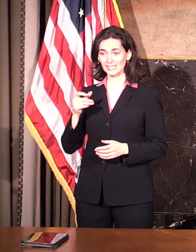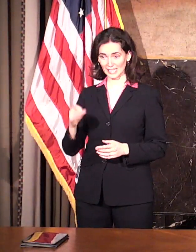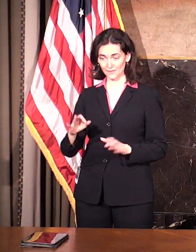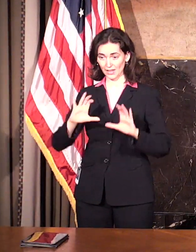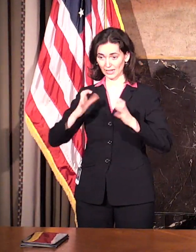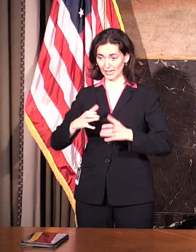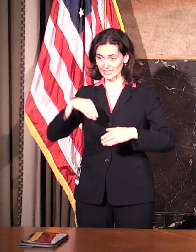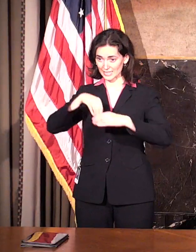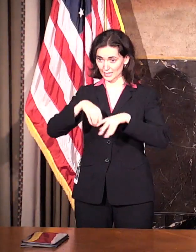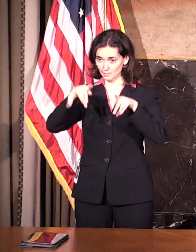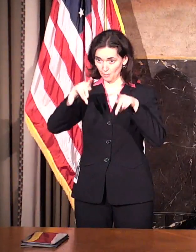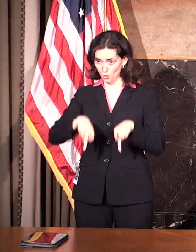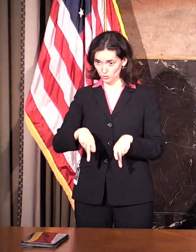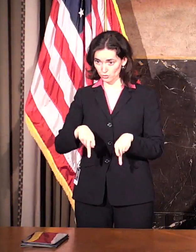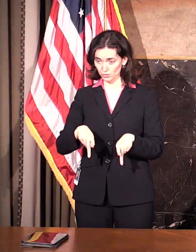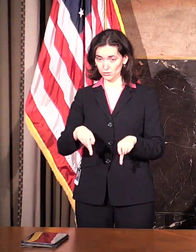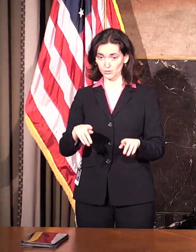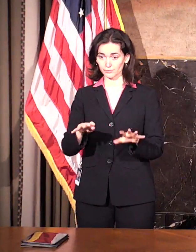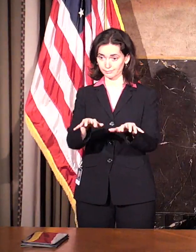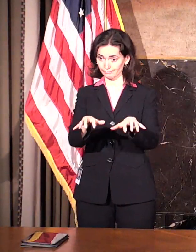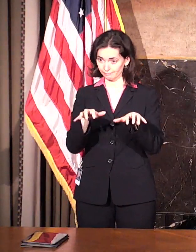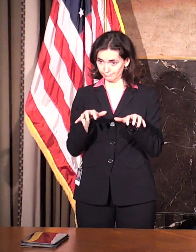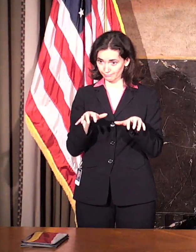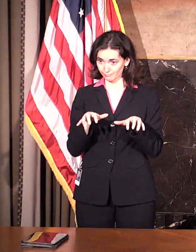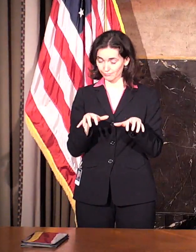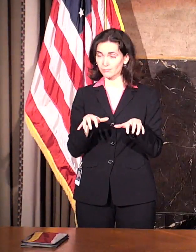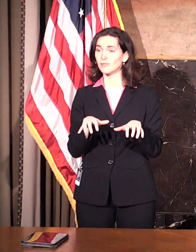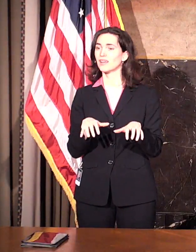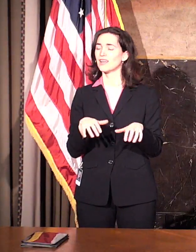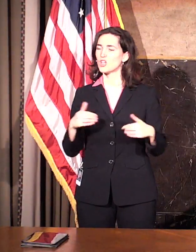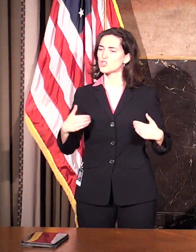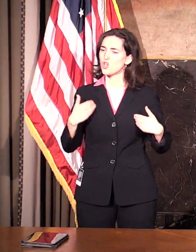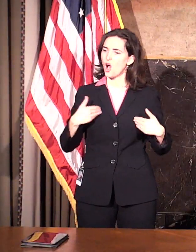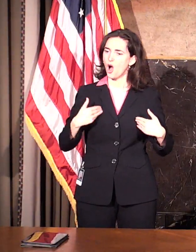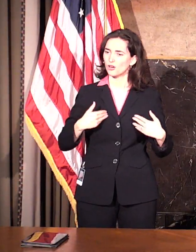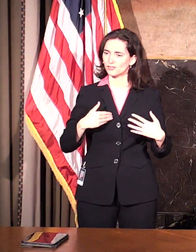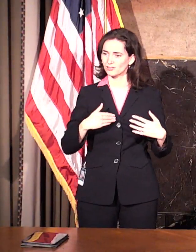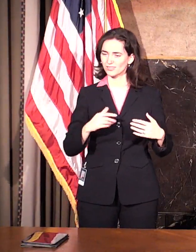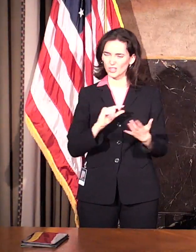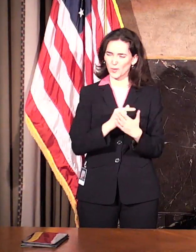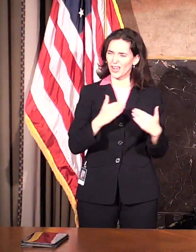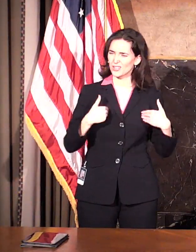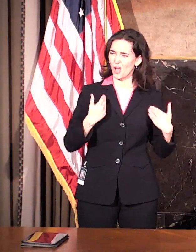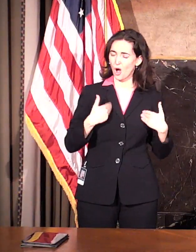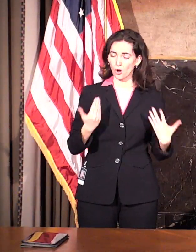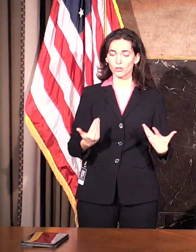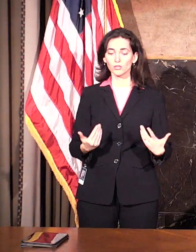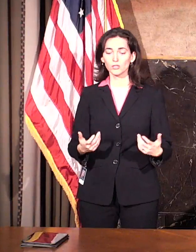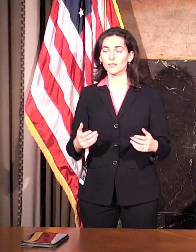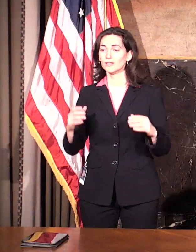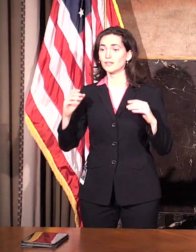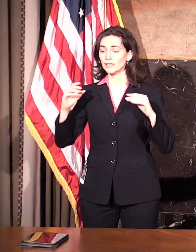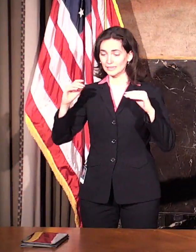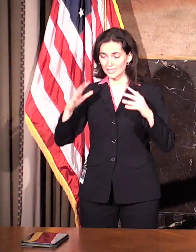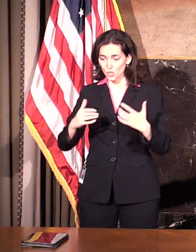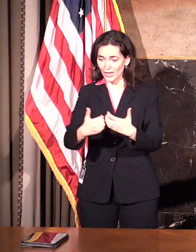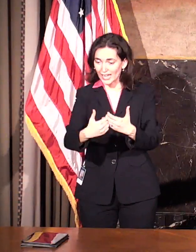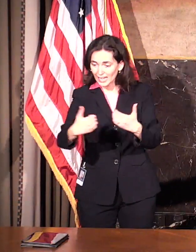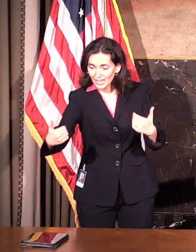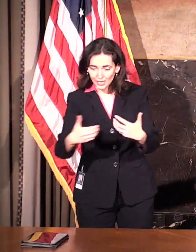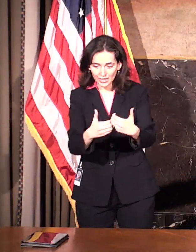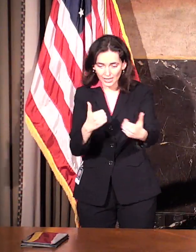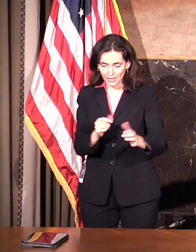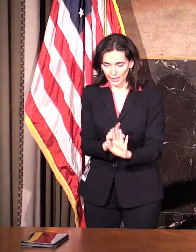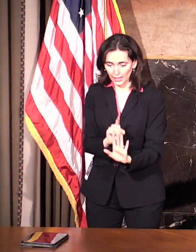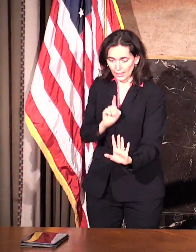on-site education, again, especially at these lower grades, it is almost impossible for teachers to remain physically